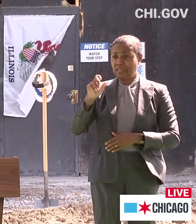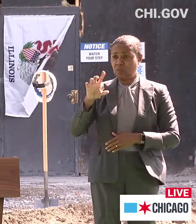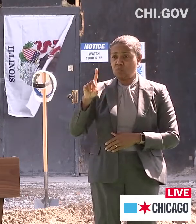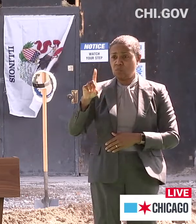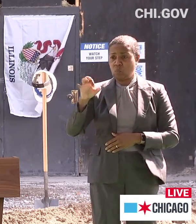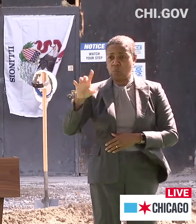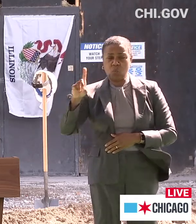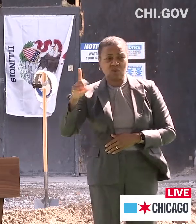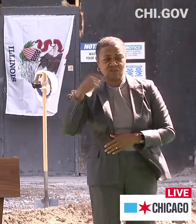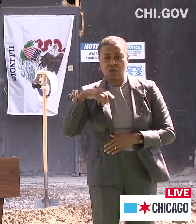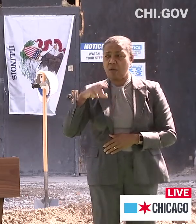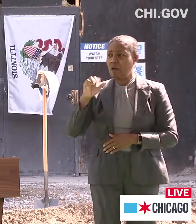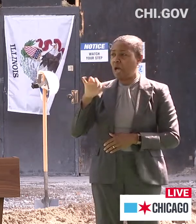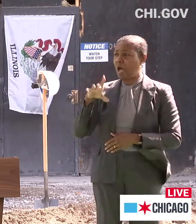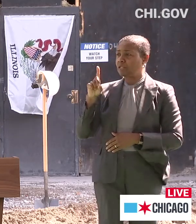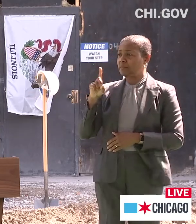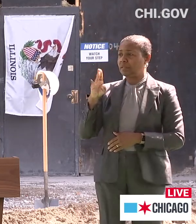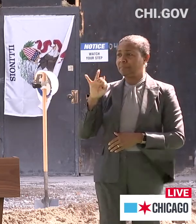for Alderman Bill.